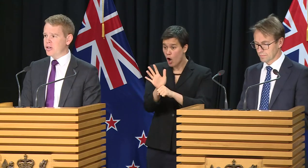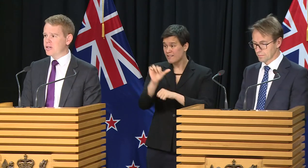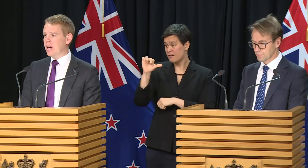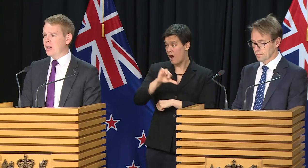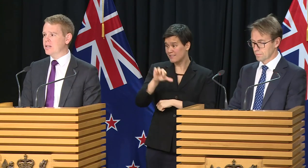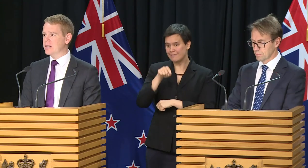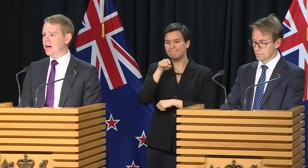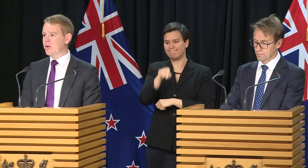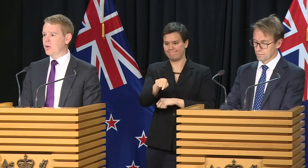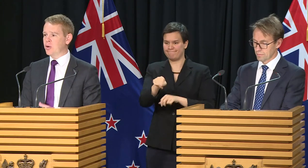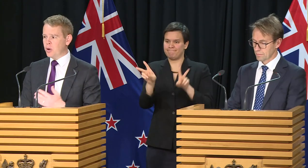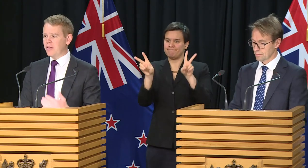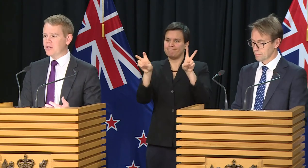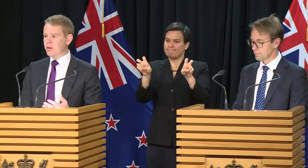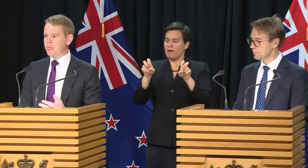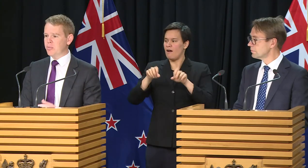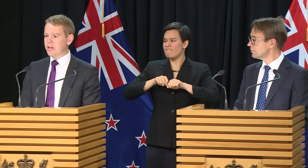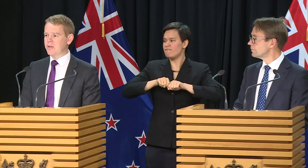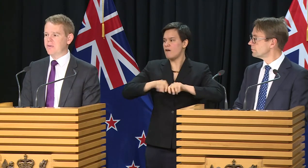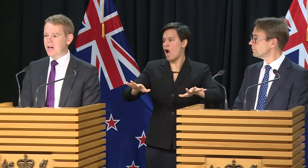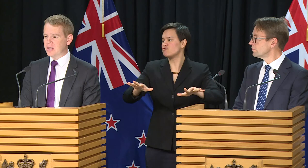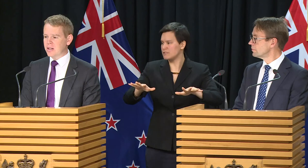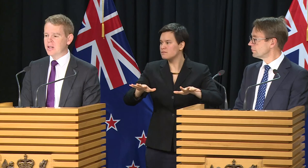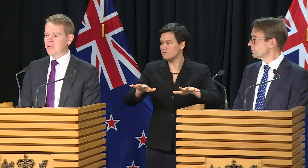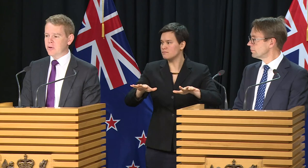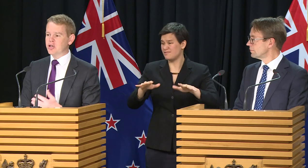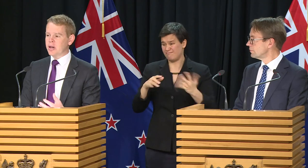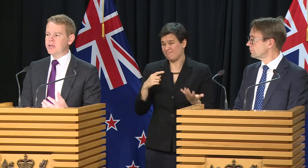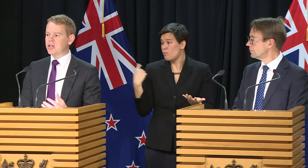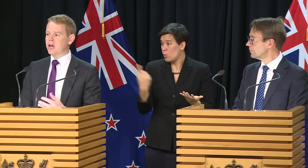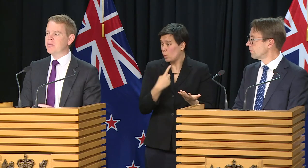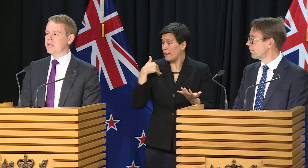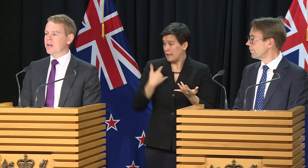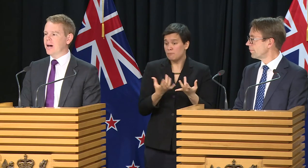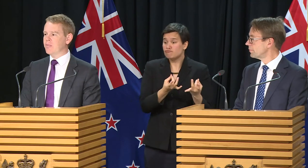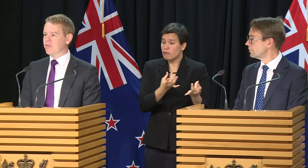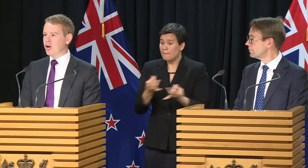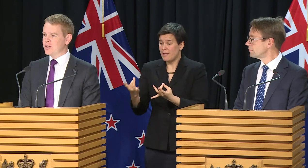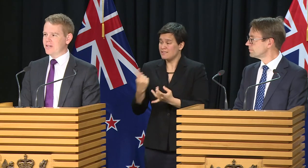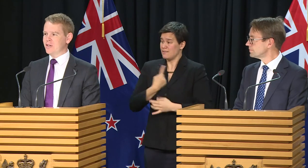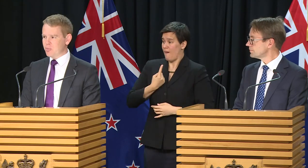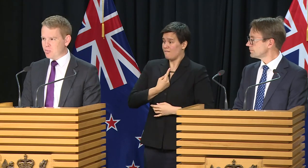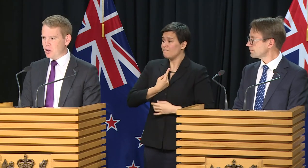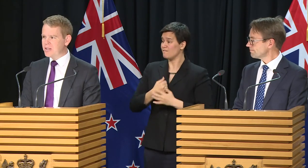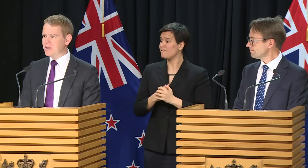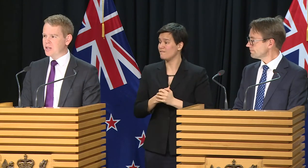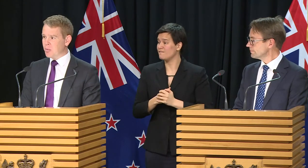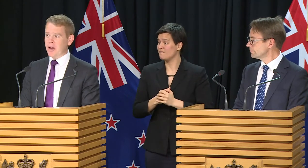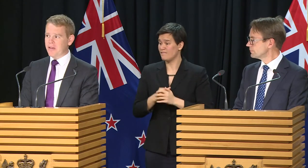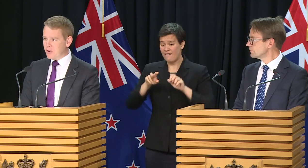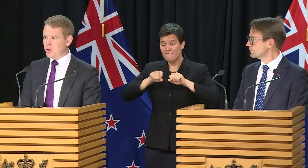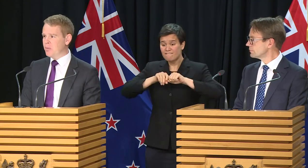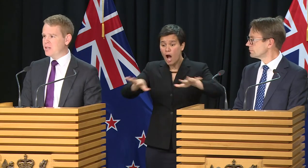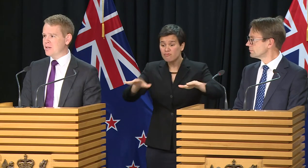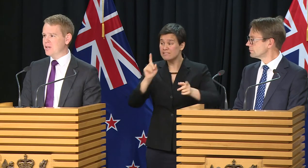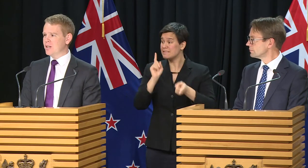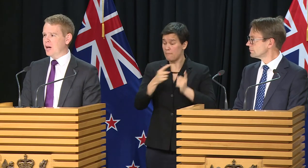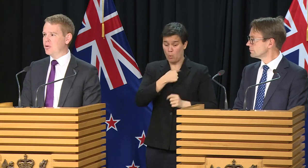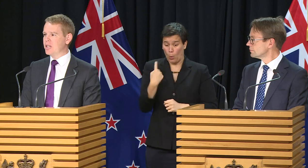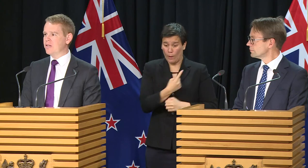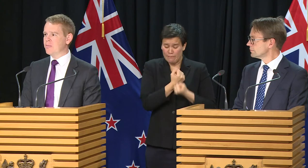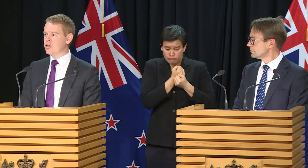a virus, and we all have to be prepared for the fact that from time to time, viruses spread, despite the very